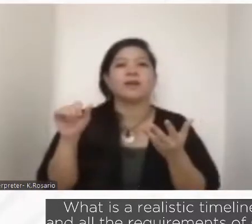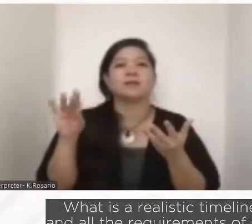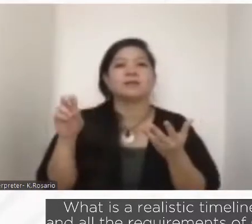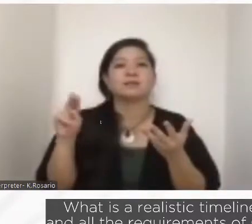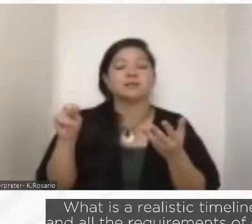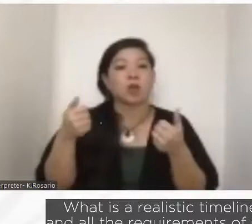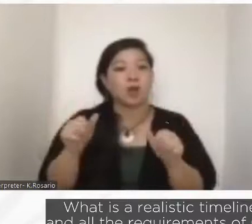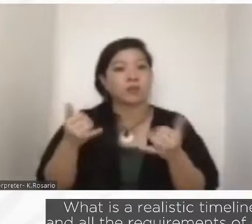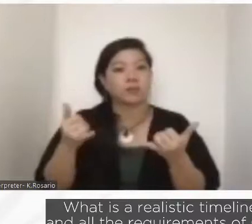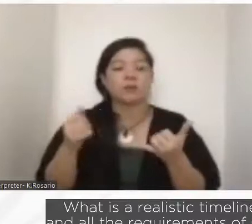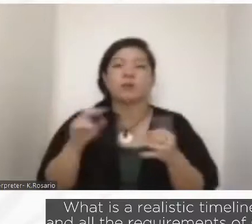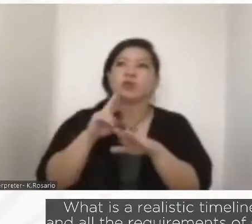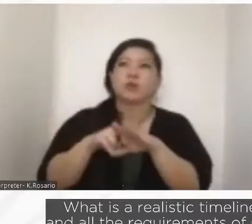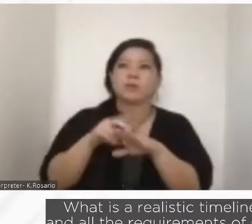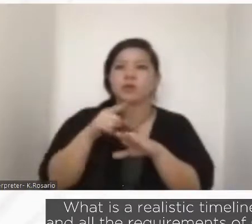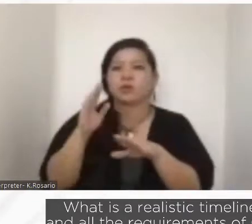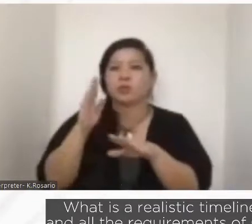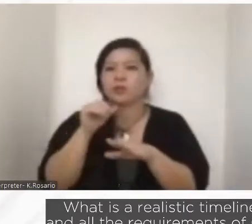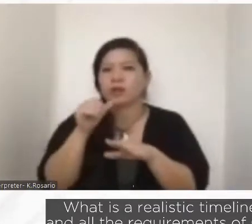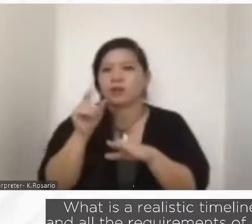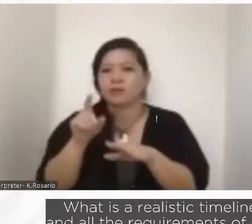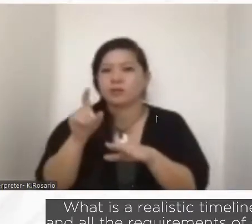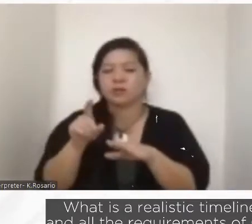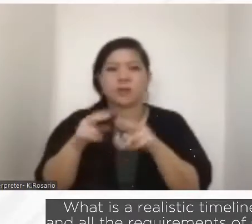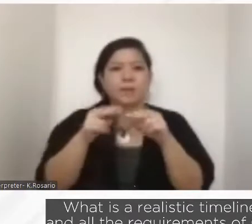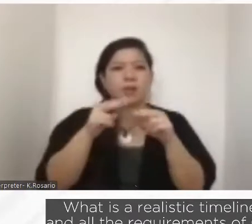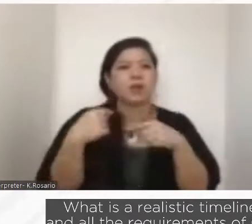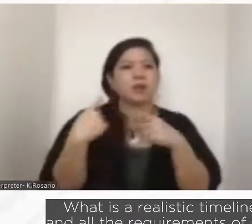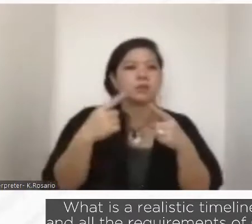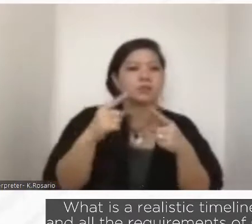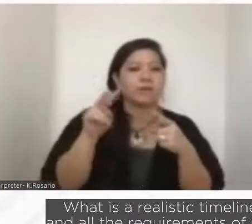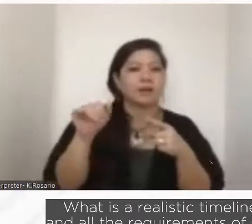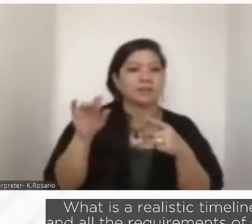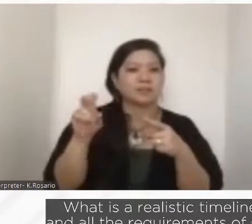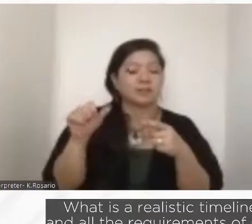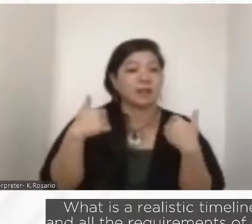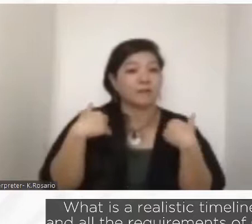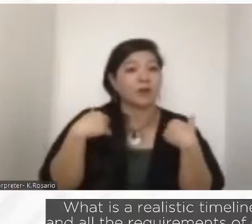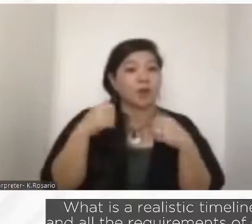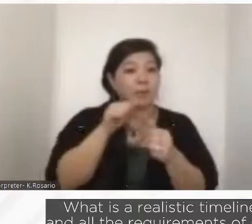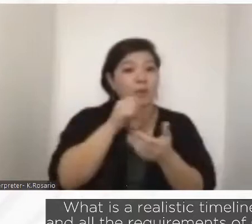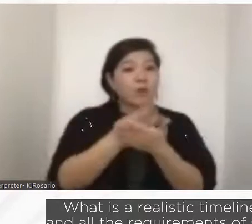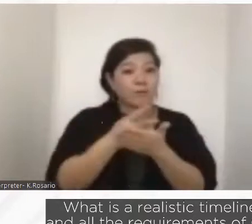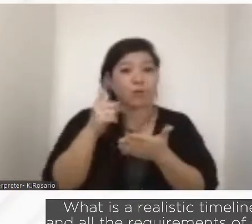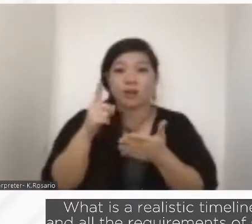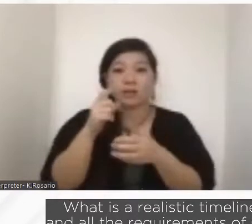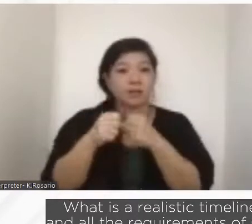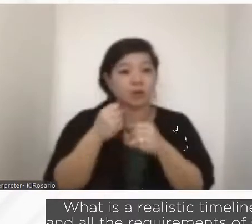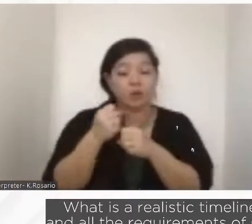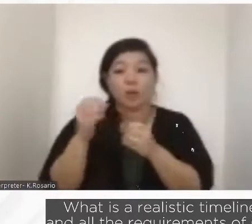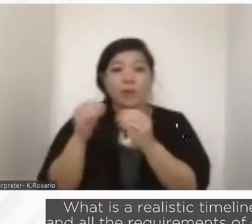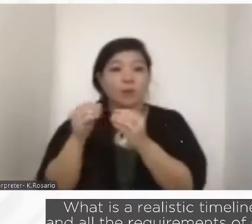authorized. Normally, you wouldn't even start to build that facility until the vaccine had been approved, and it would take a year or more to build